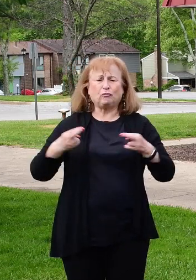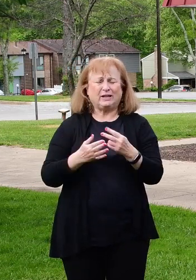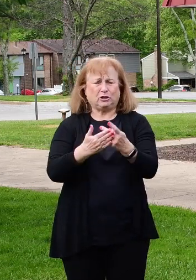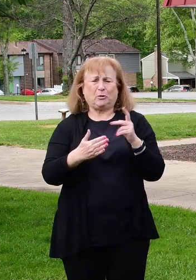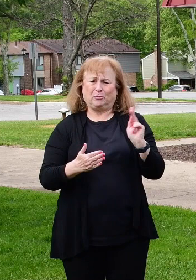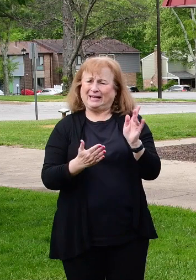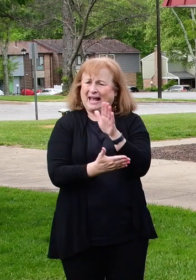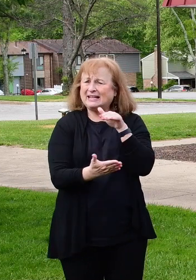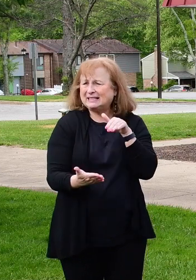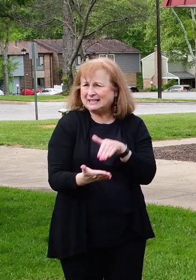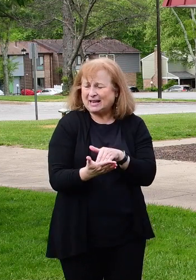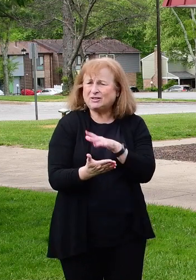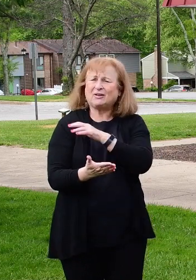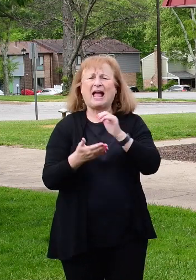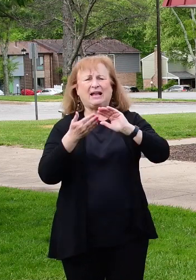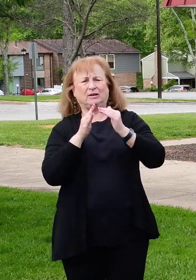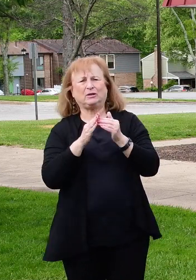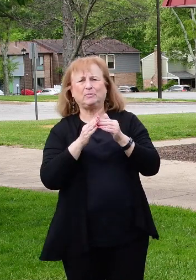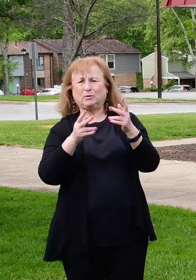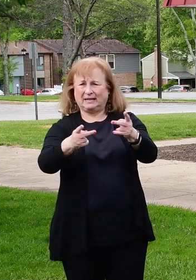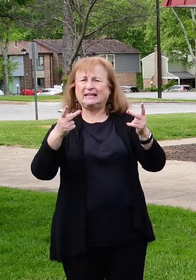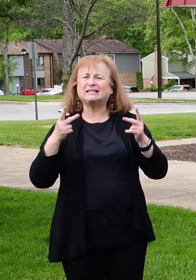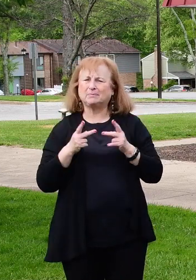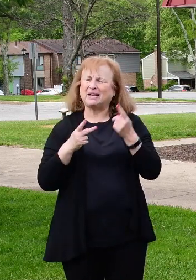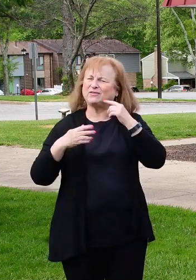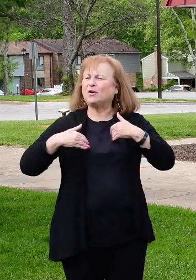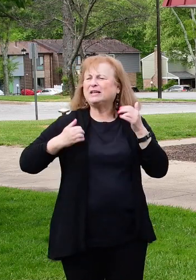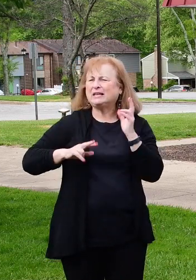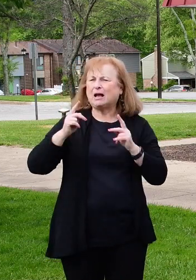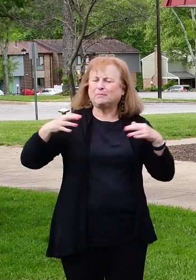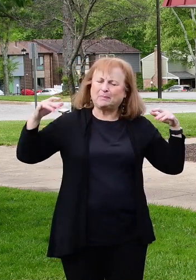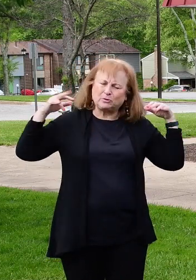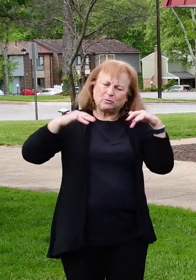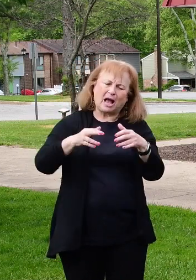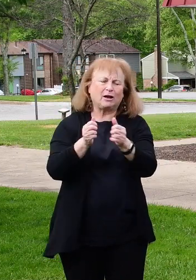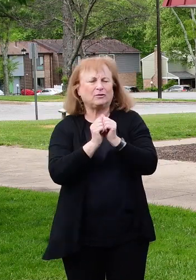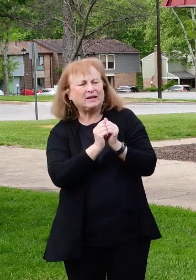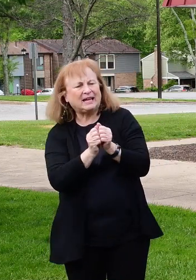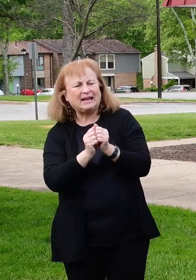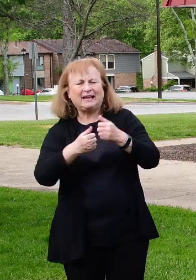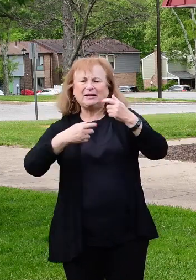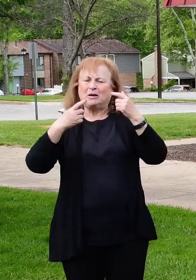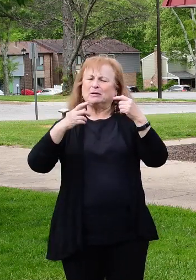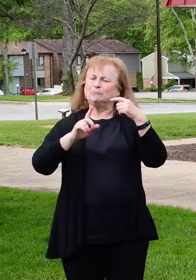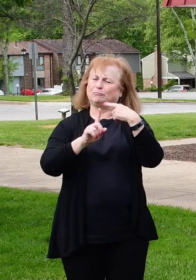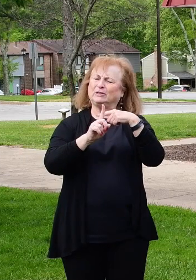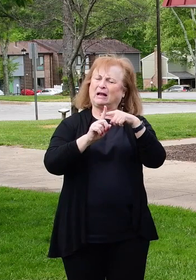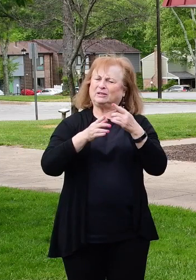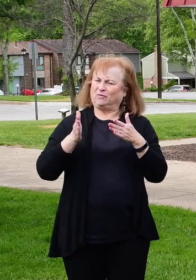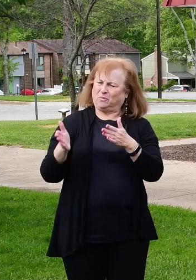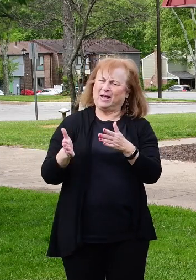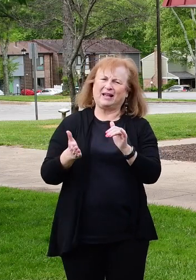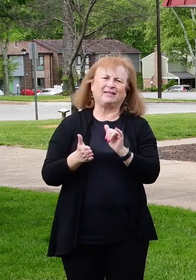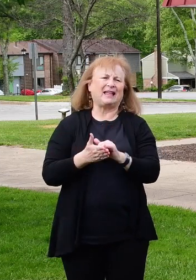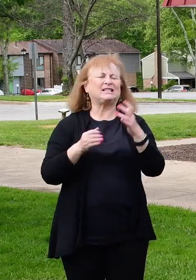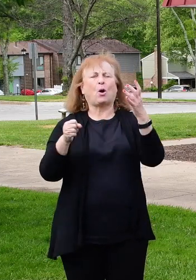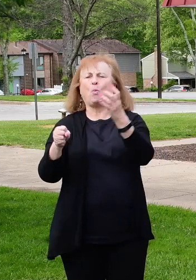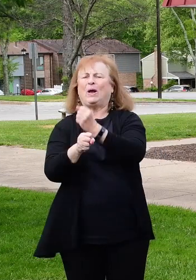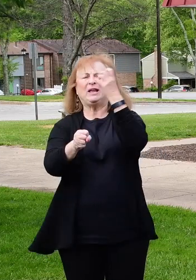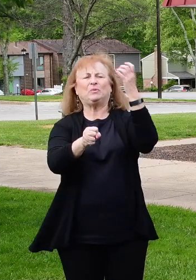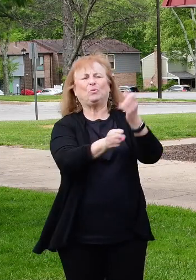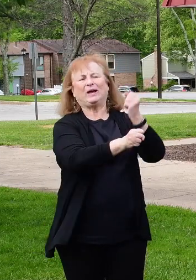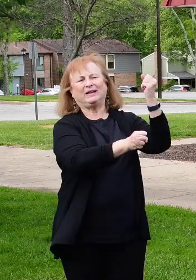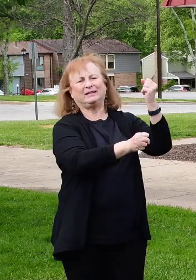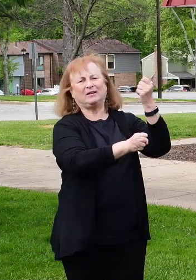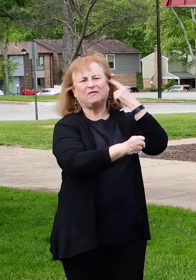pre-K center and a community space for young people to congregate in a productive way is a